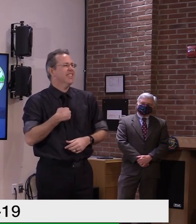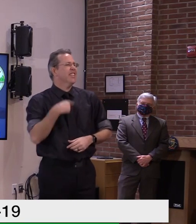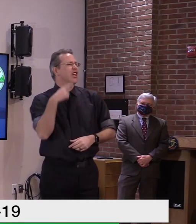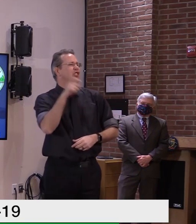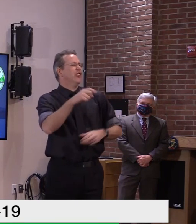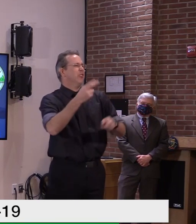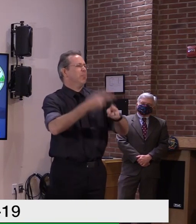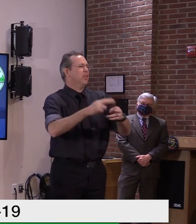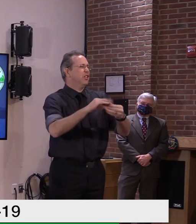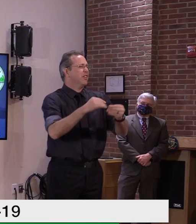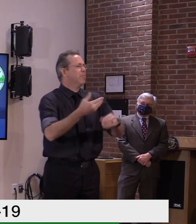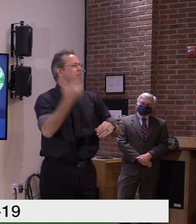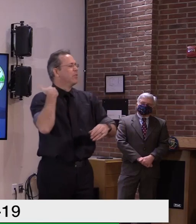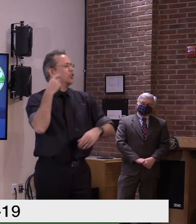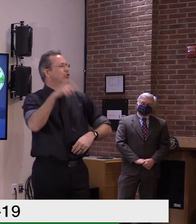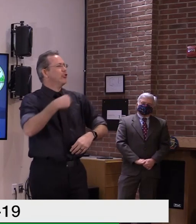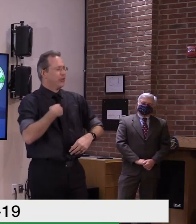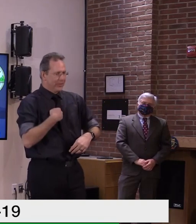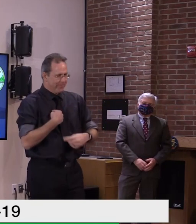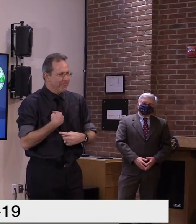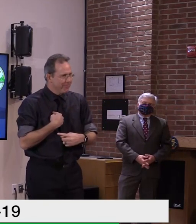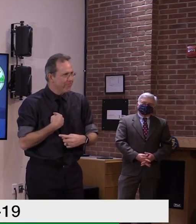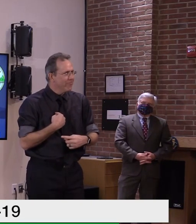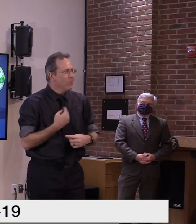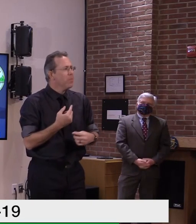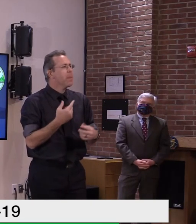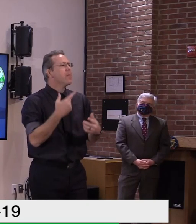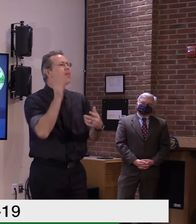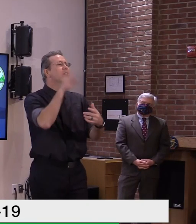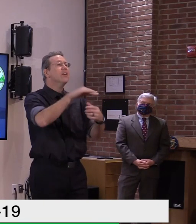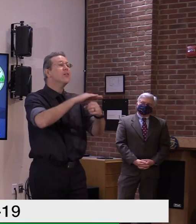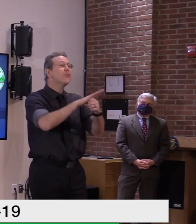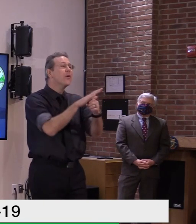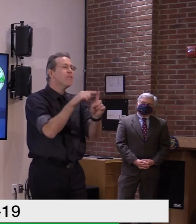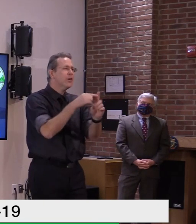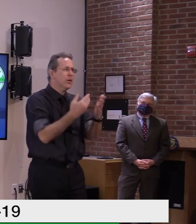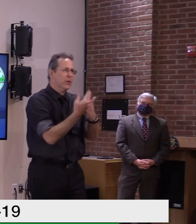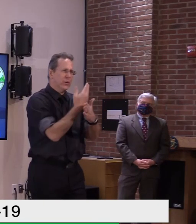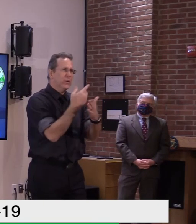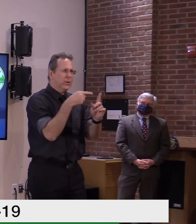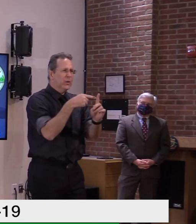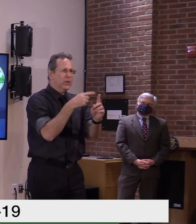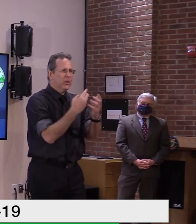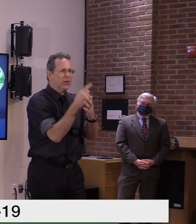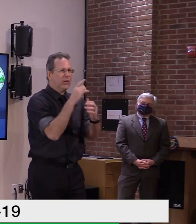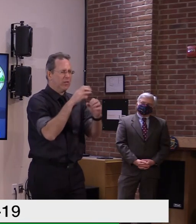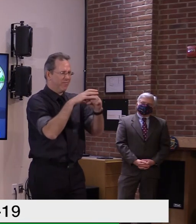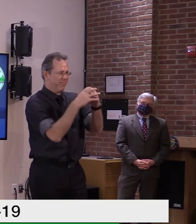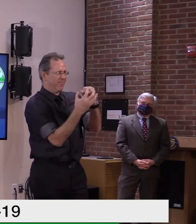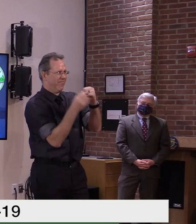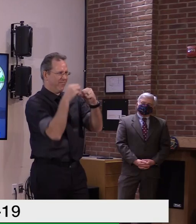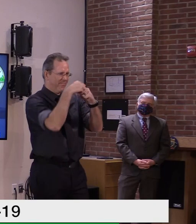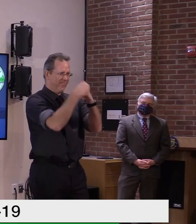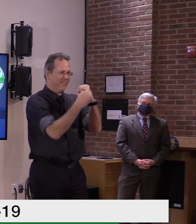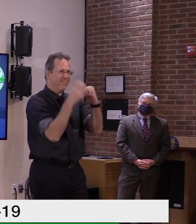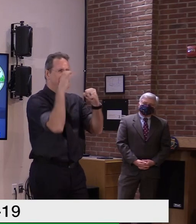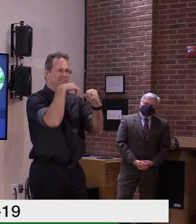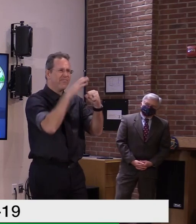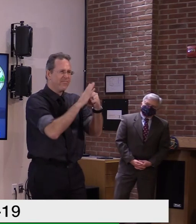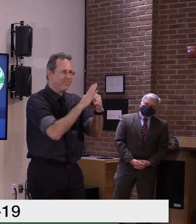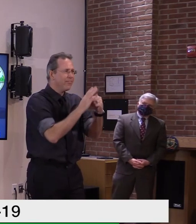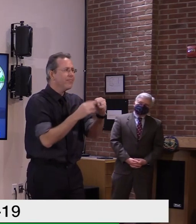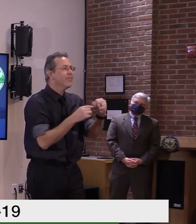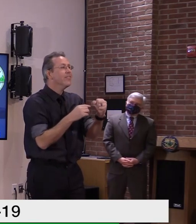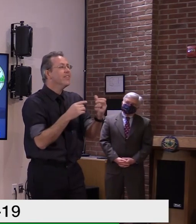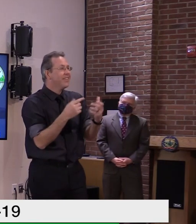new mutant strain of coronavirus. Not only do we want to get the vaccination rate up really high, we have